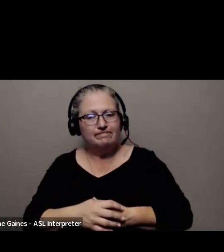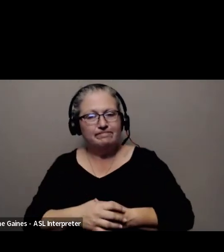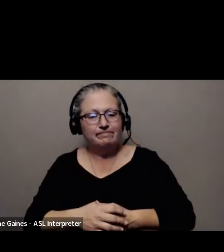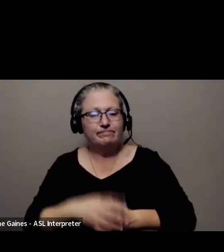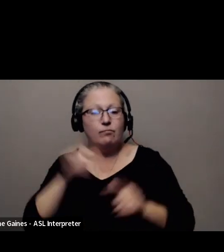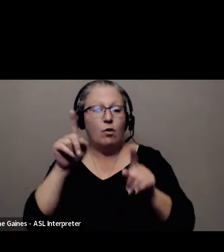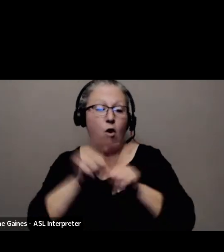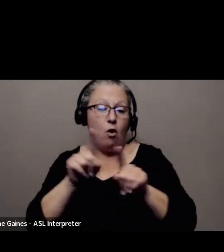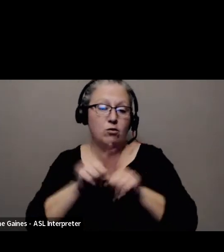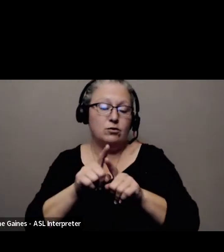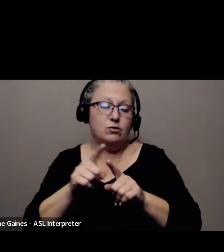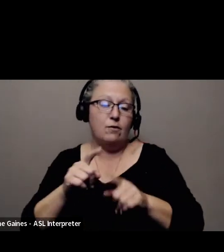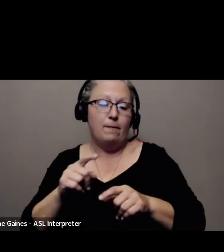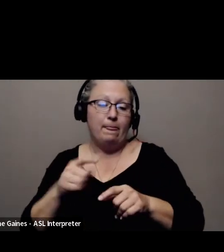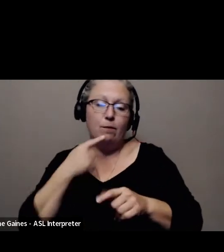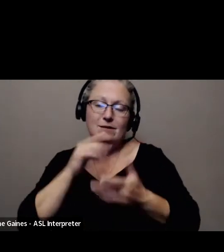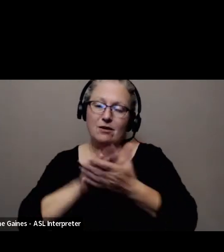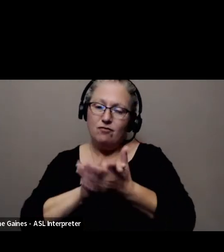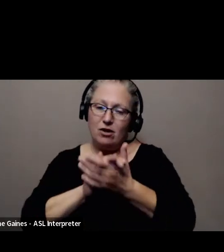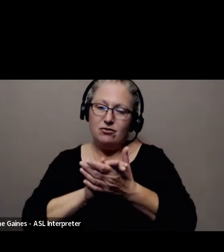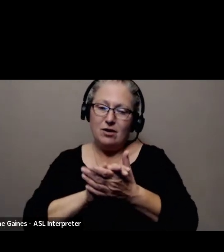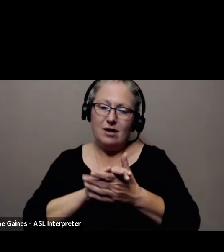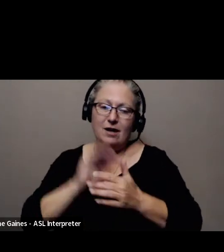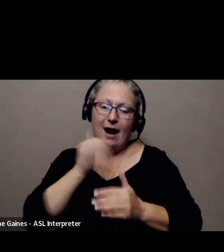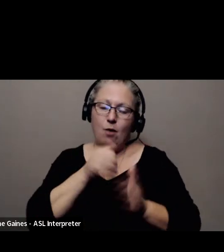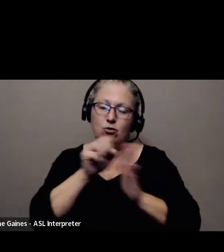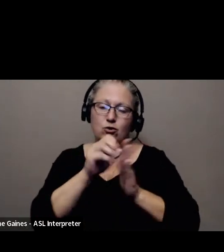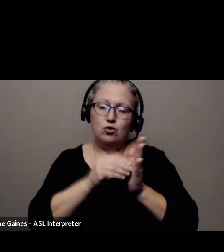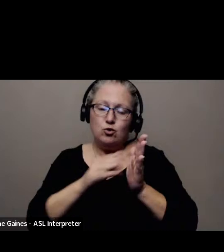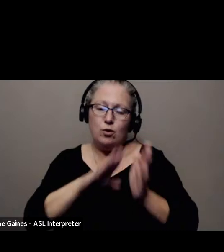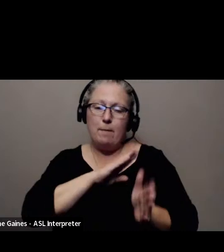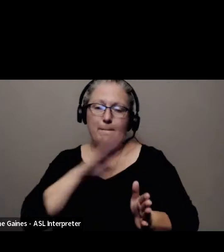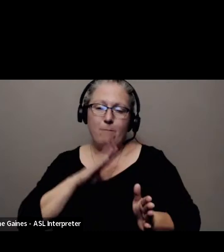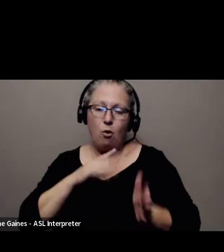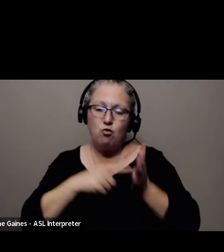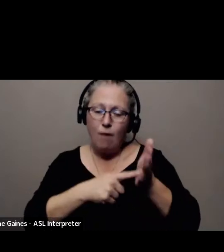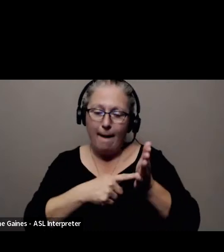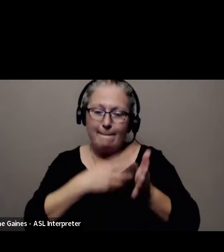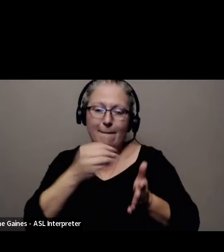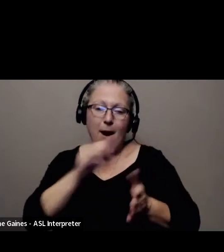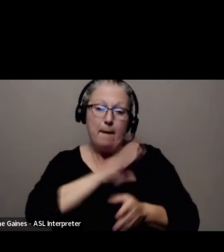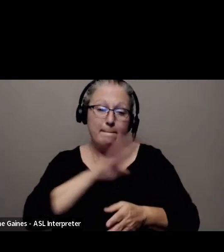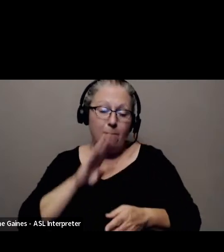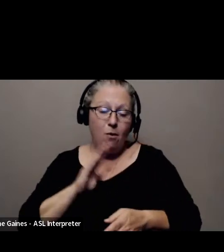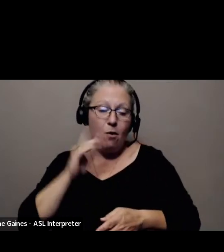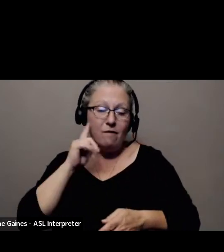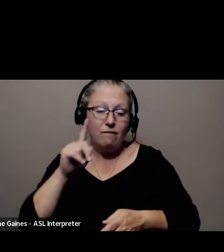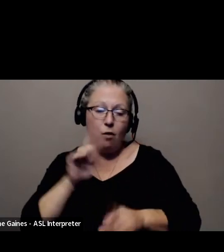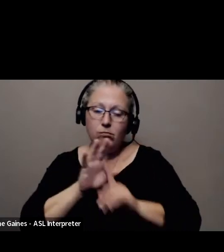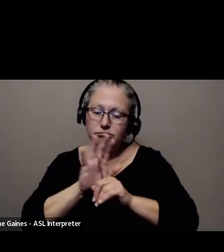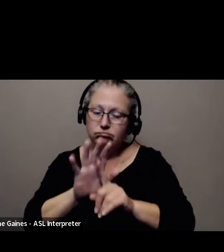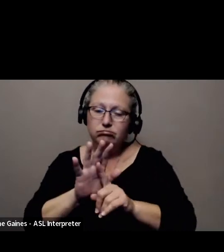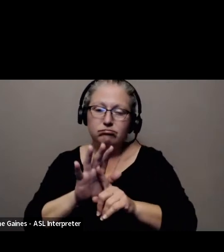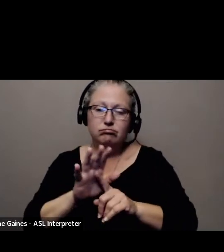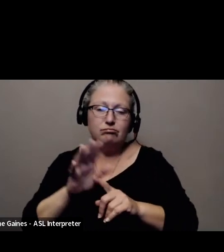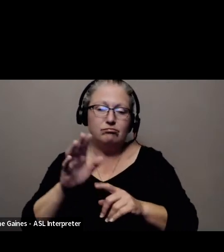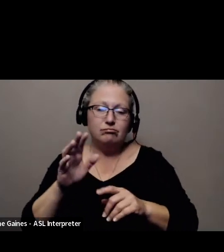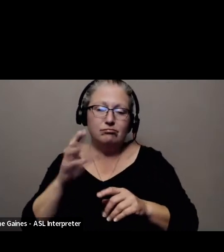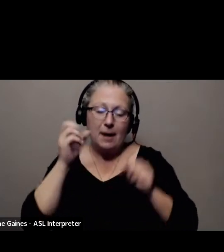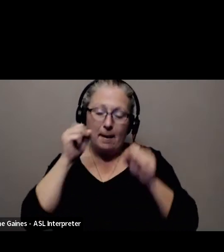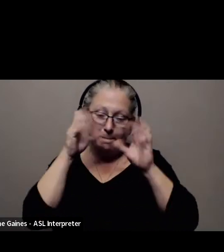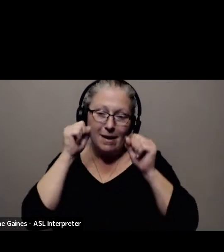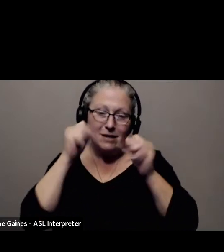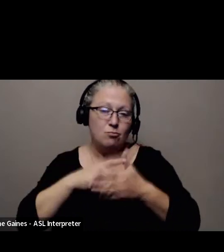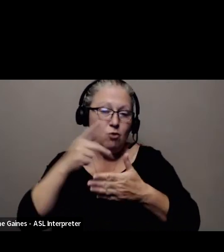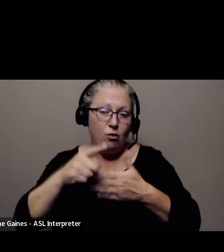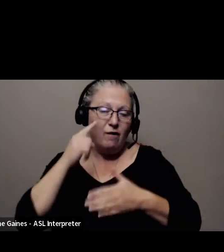and also I'd like to congratulate our student board reps and our board for pushing forward such an amazing